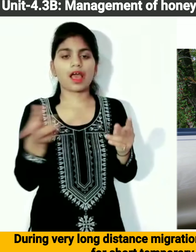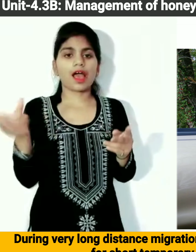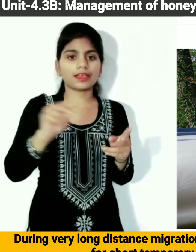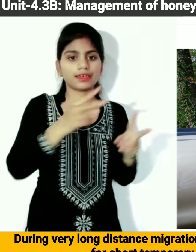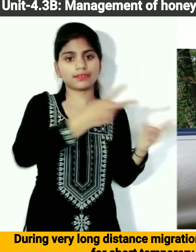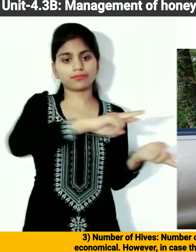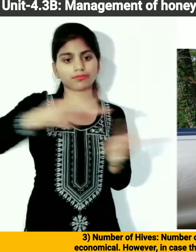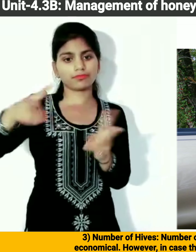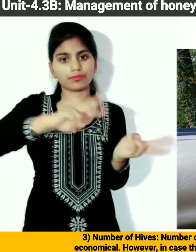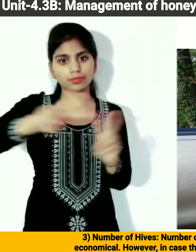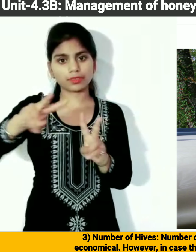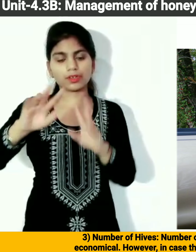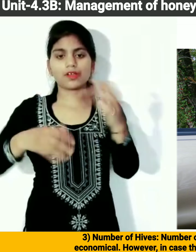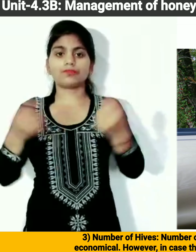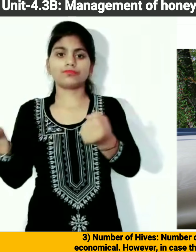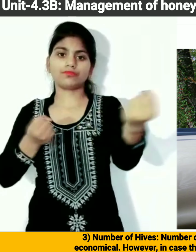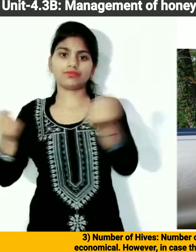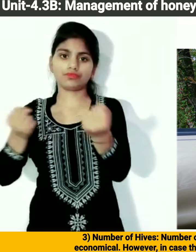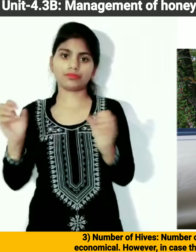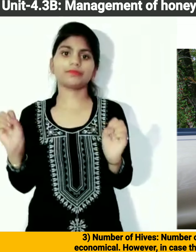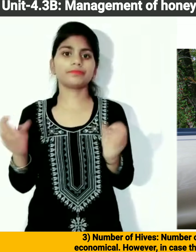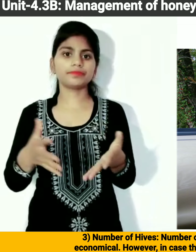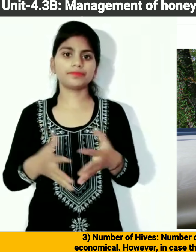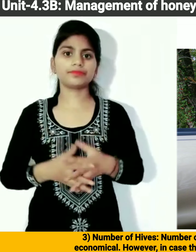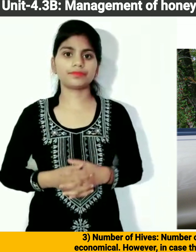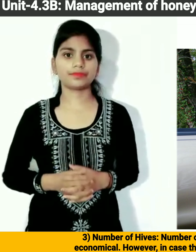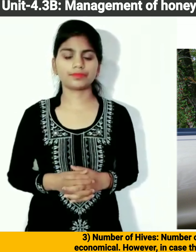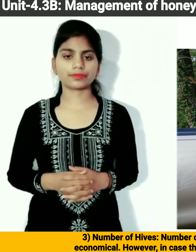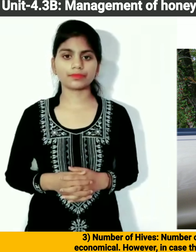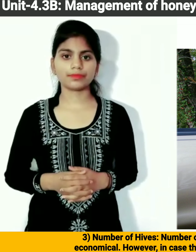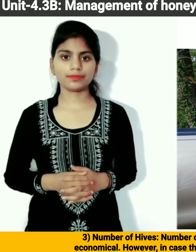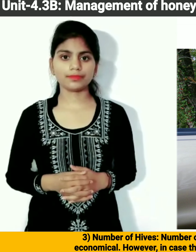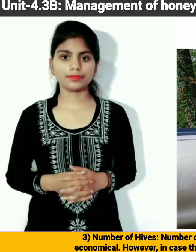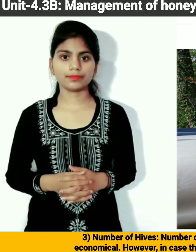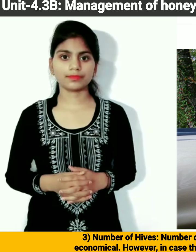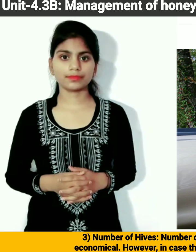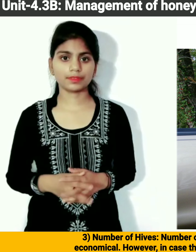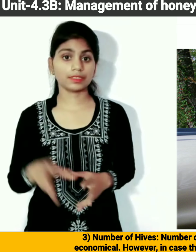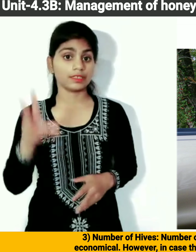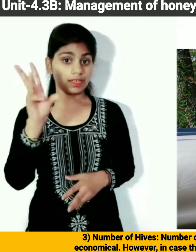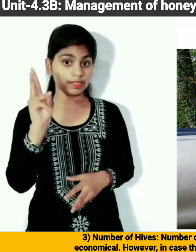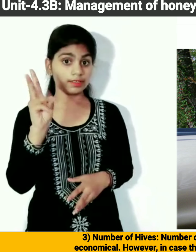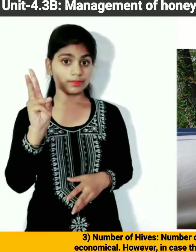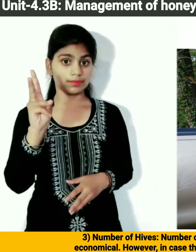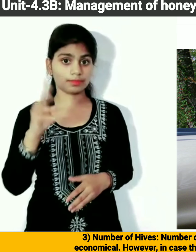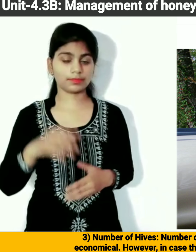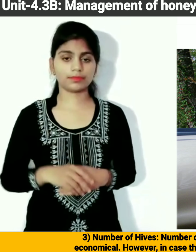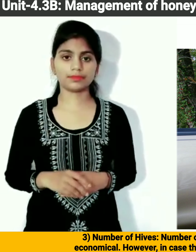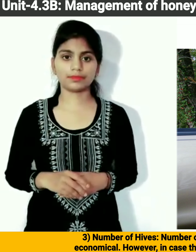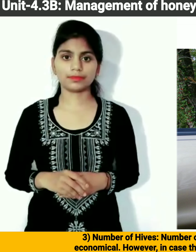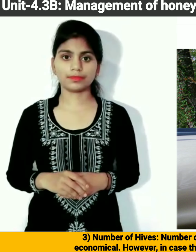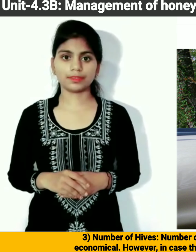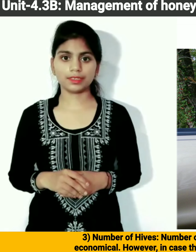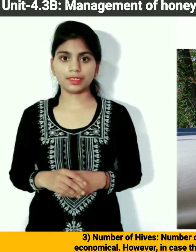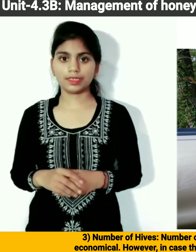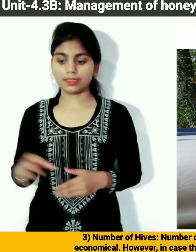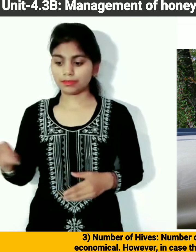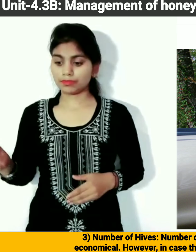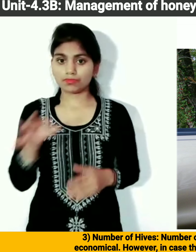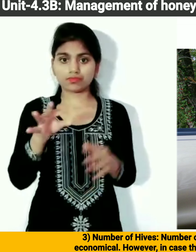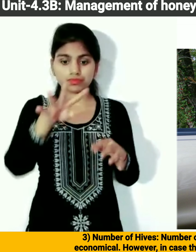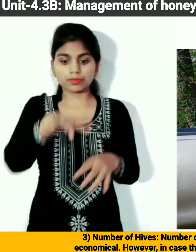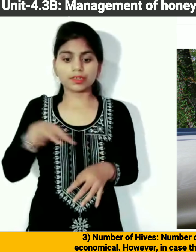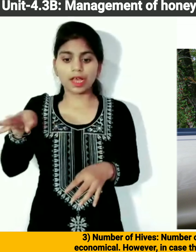Number 3. Number of hives. Number of colonies making full vehicle